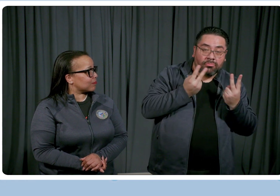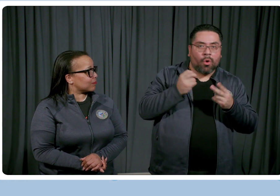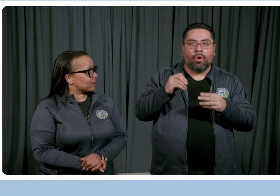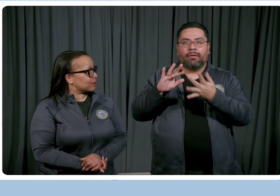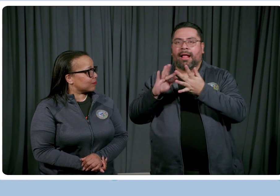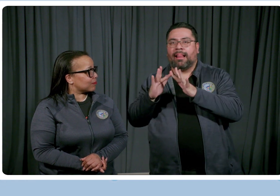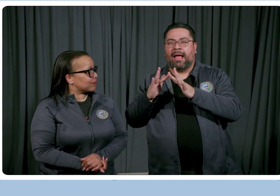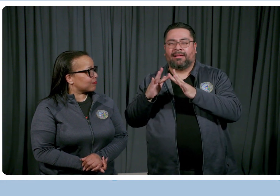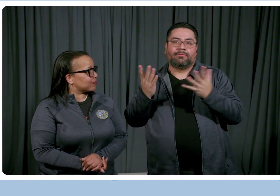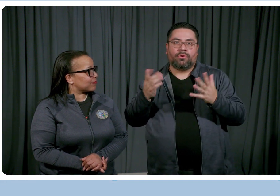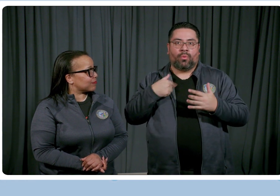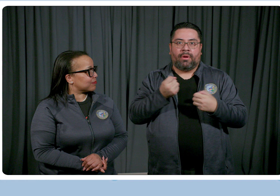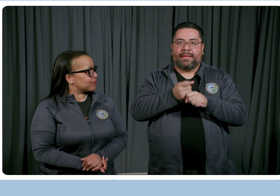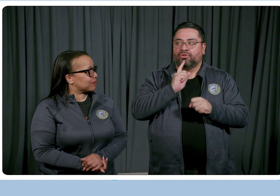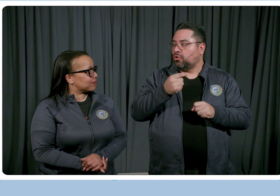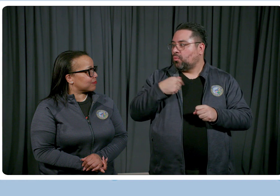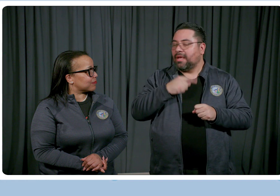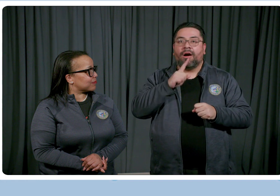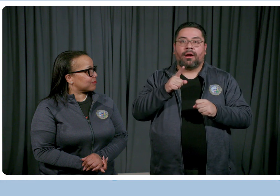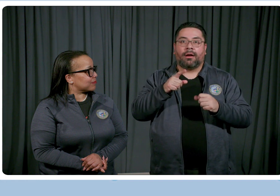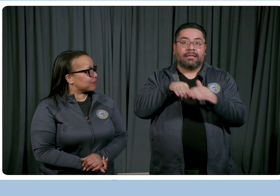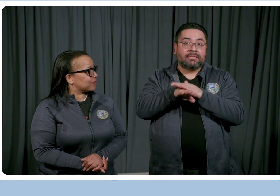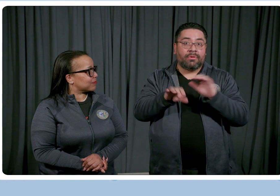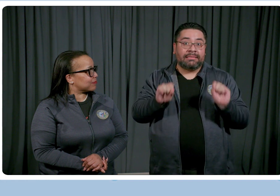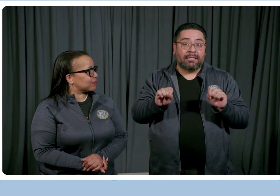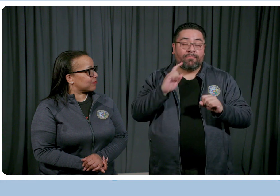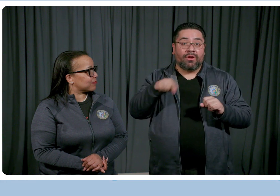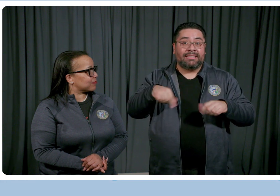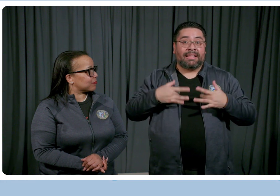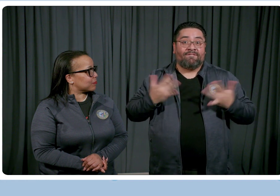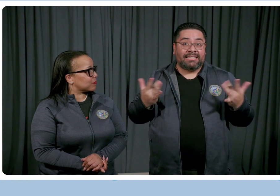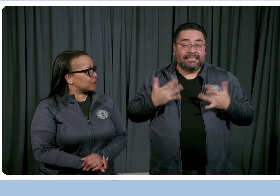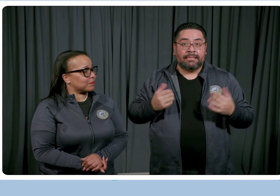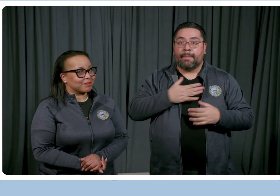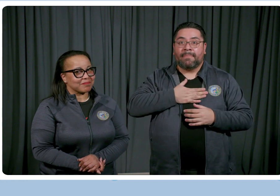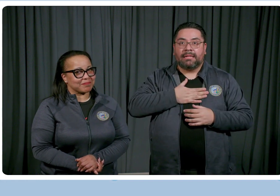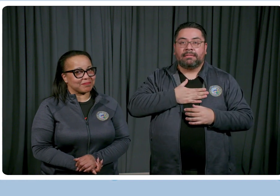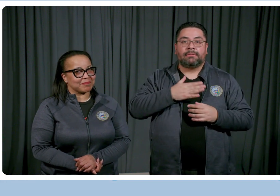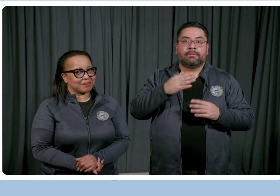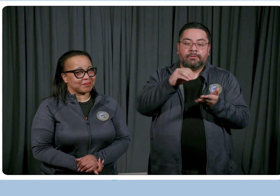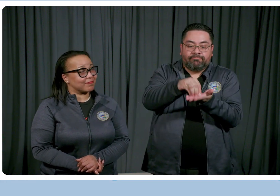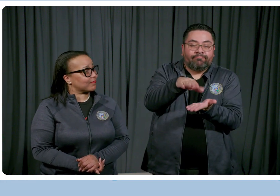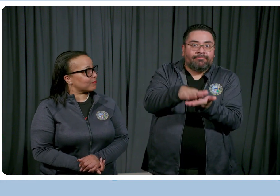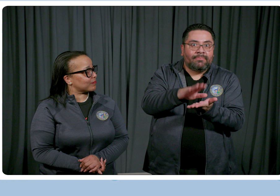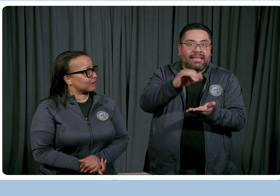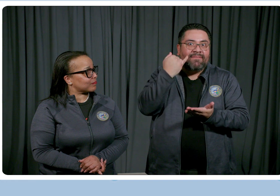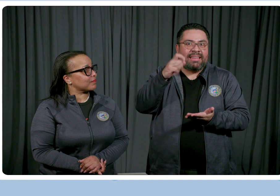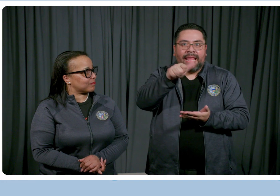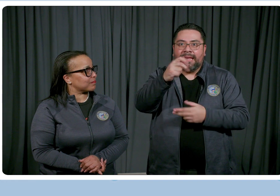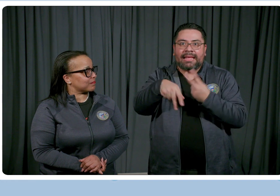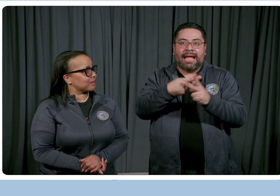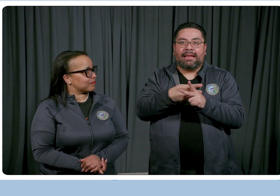attend online. And we want to make sure that we are as accessible as possible for this event, so please be sure to note any